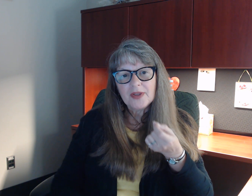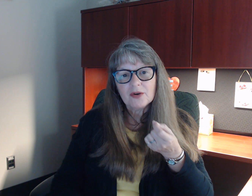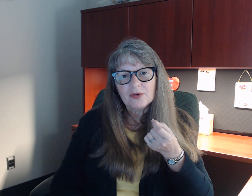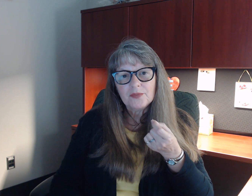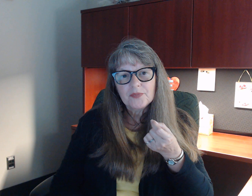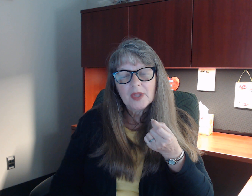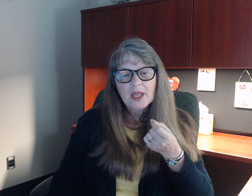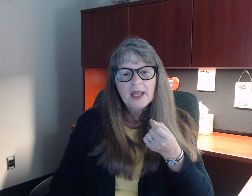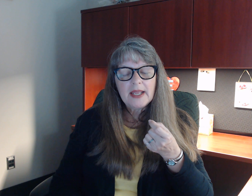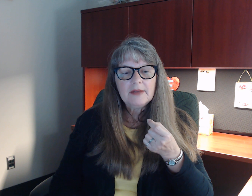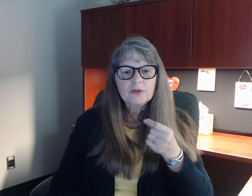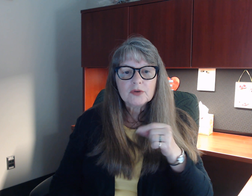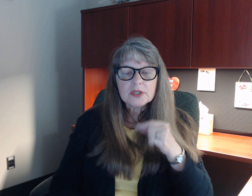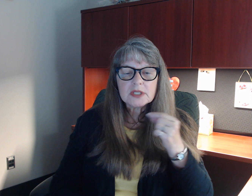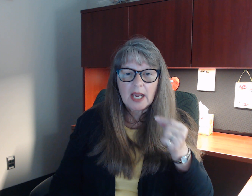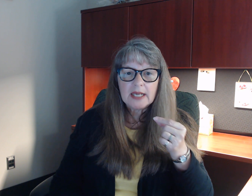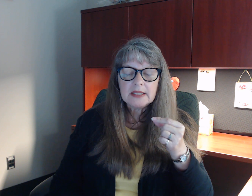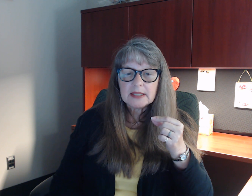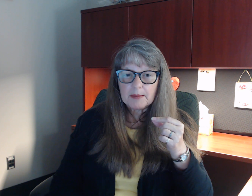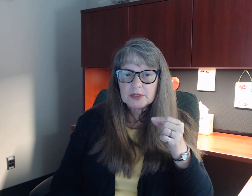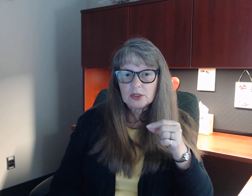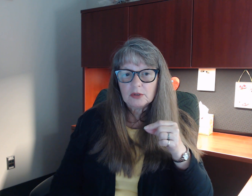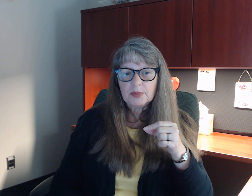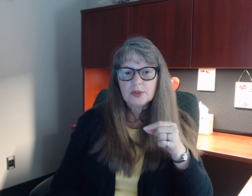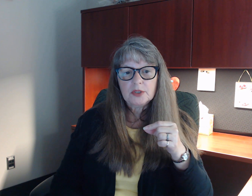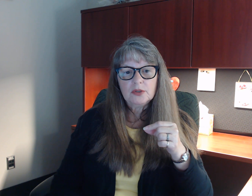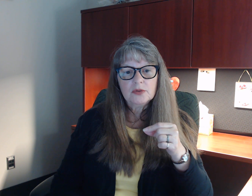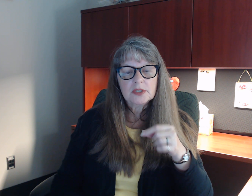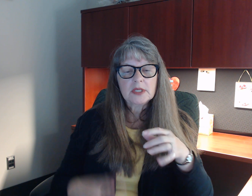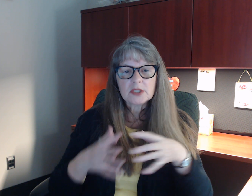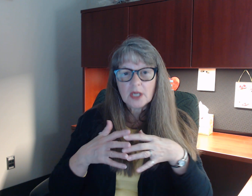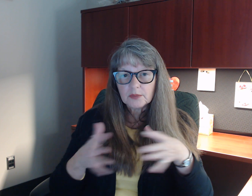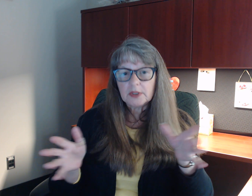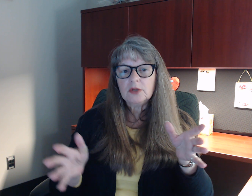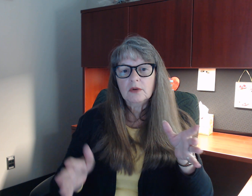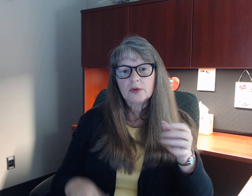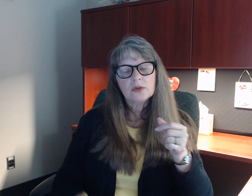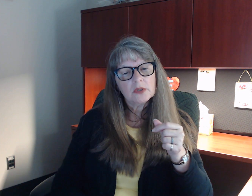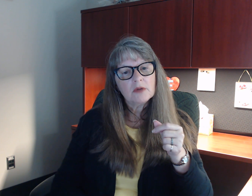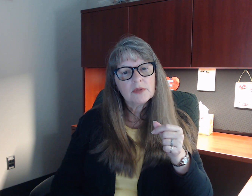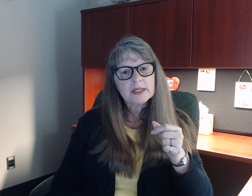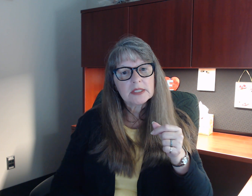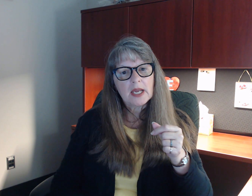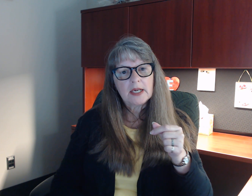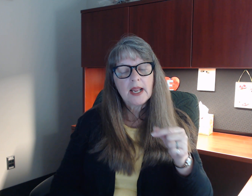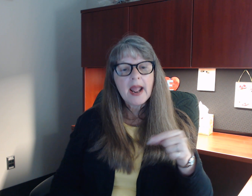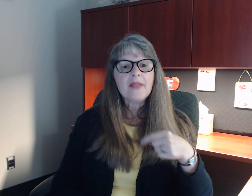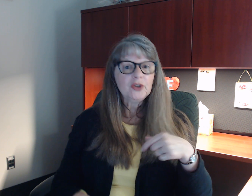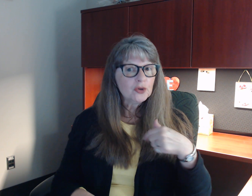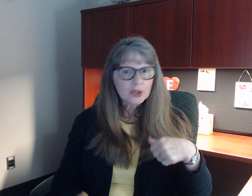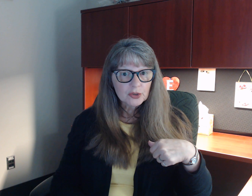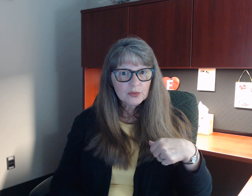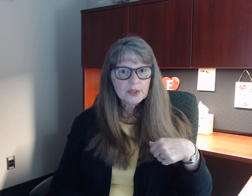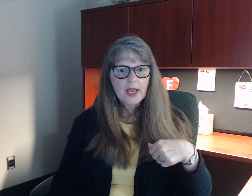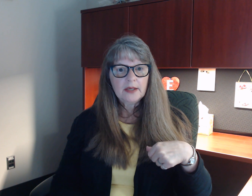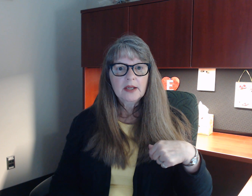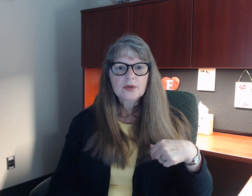veal. If there's a sign that that particular person uses that's not really universal, they'll give you that sign, and then you can use that.